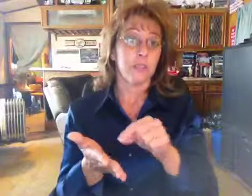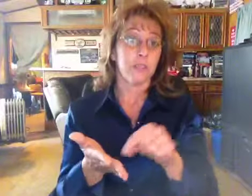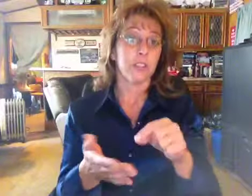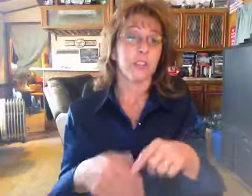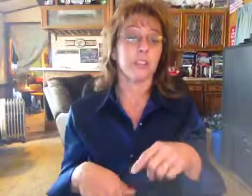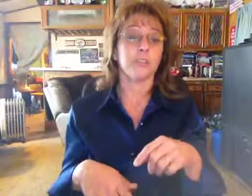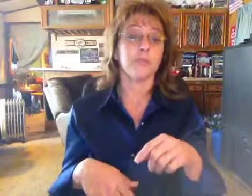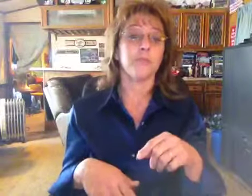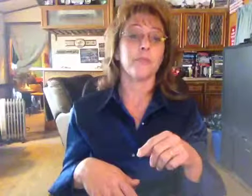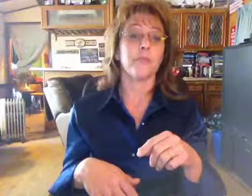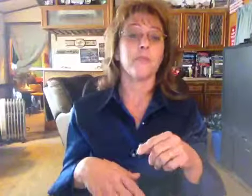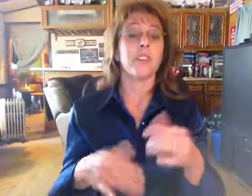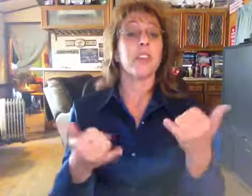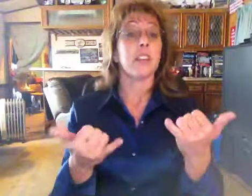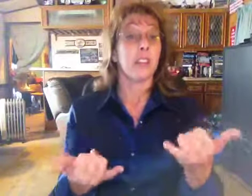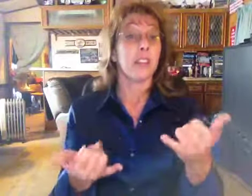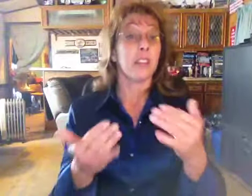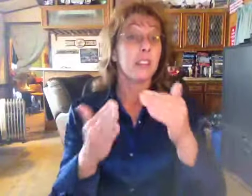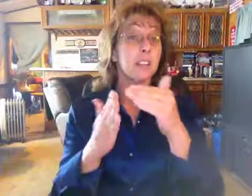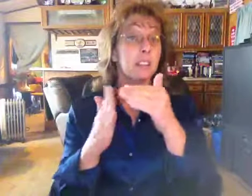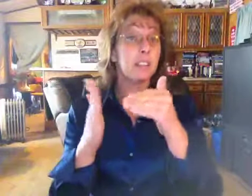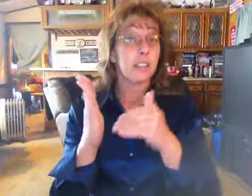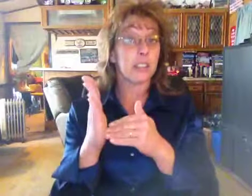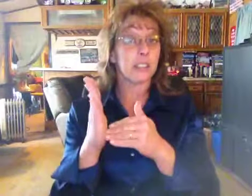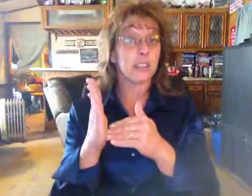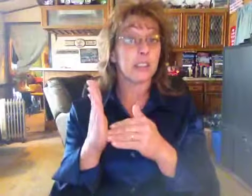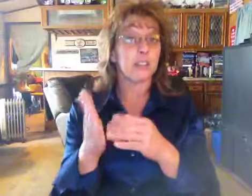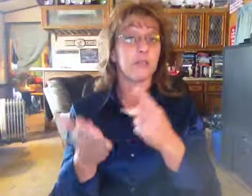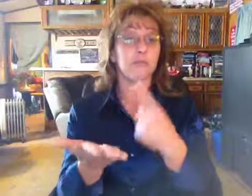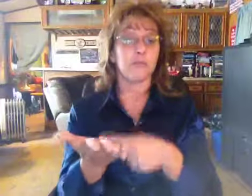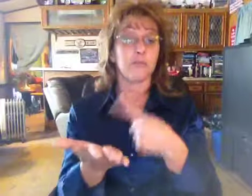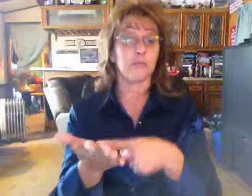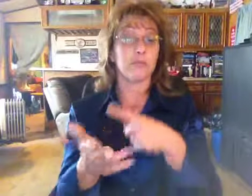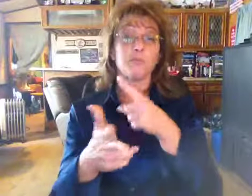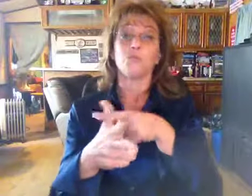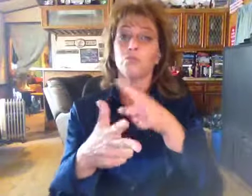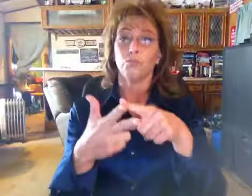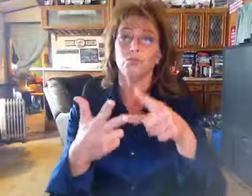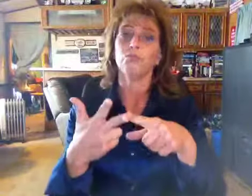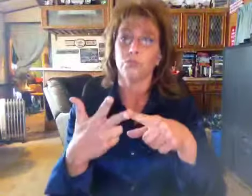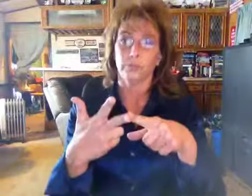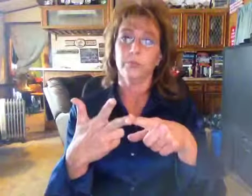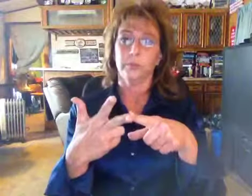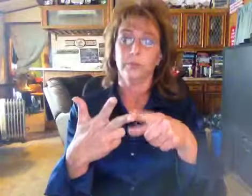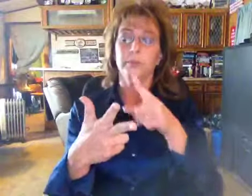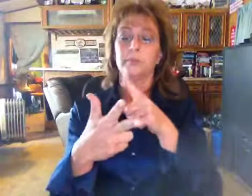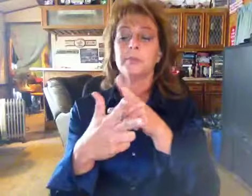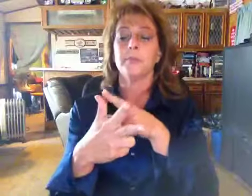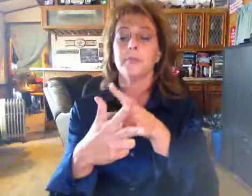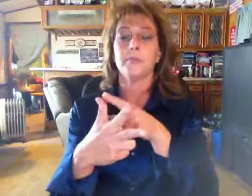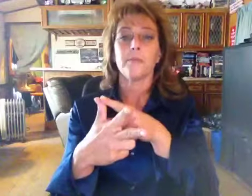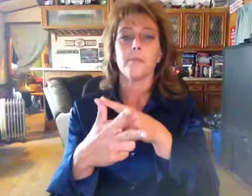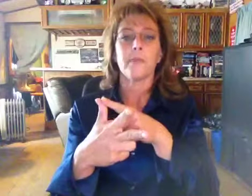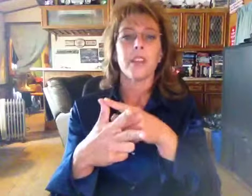In this lesson, we're going to talk about three things. Why grammar? We're going to discuss some terms and definitions, and then we're going to end with